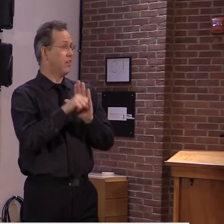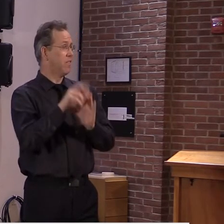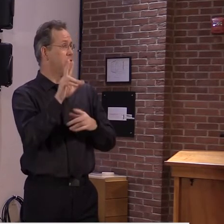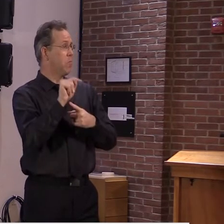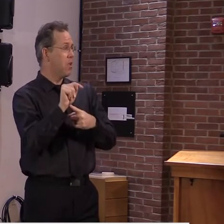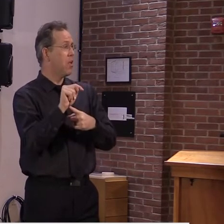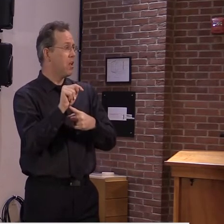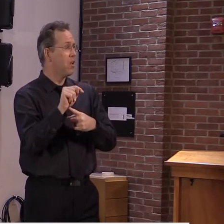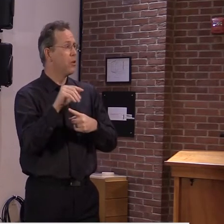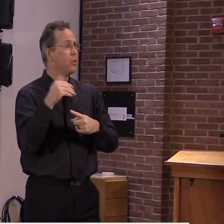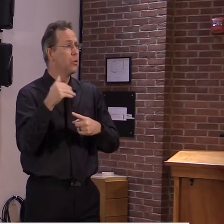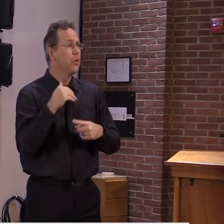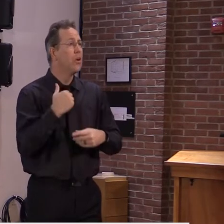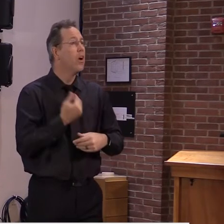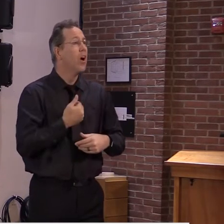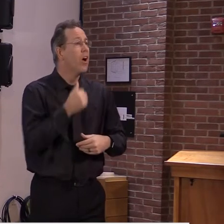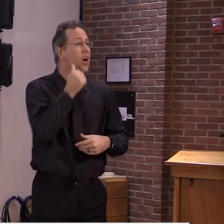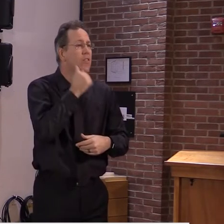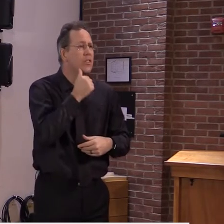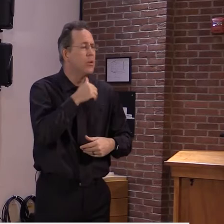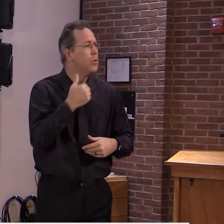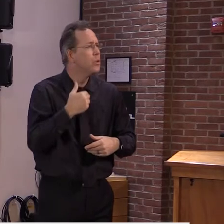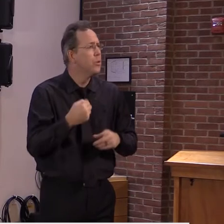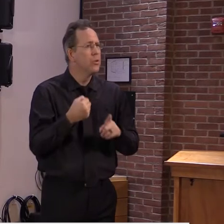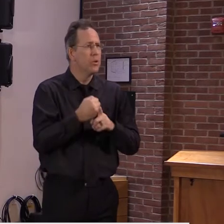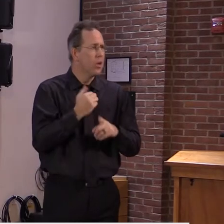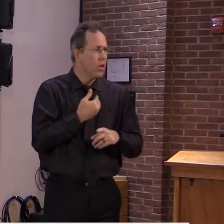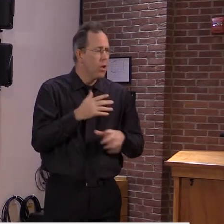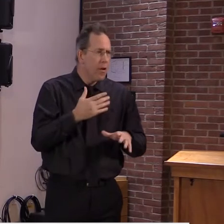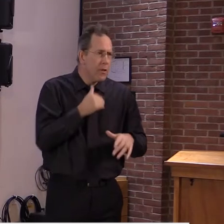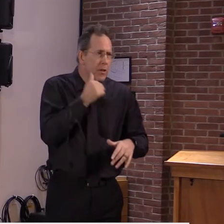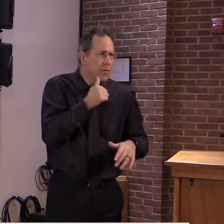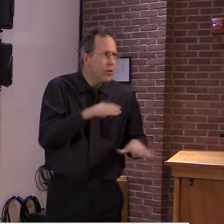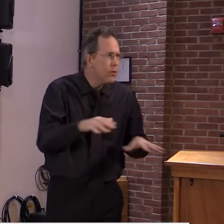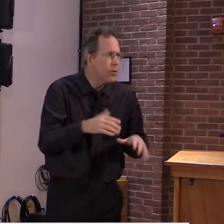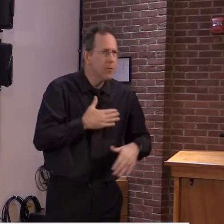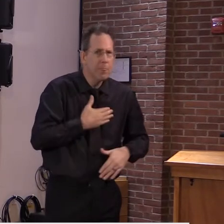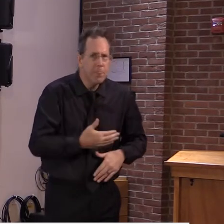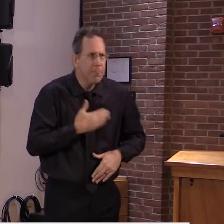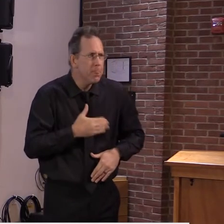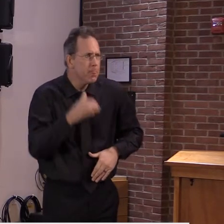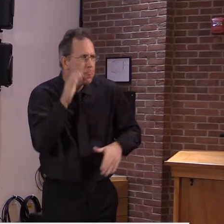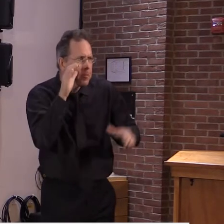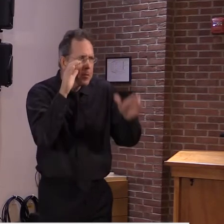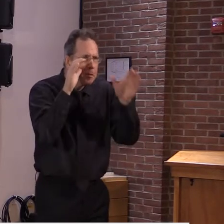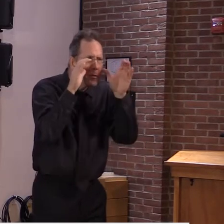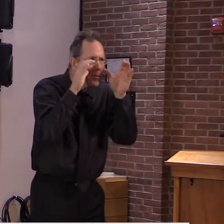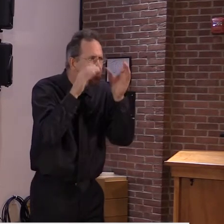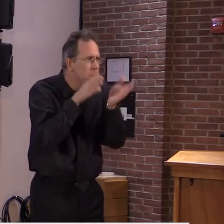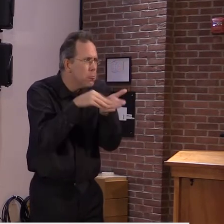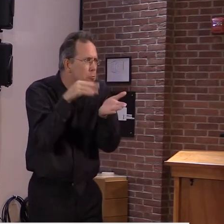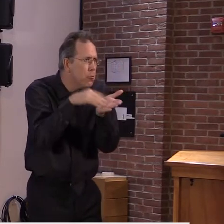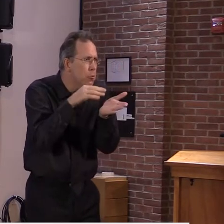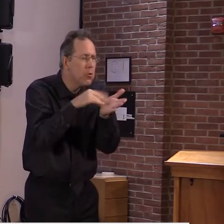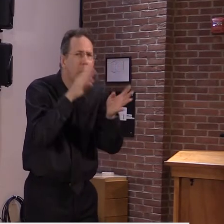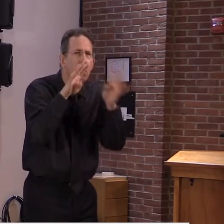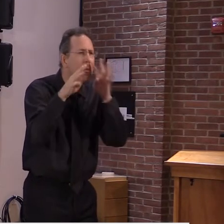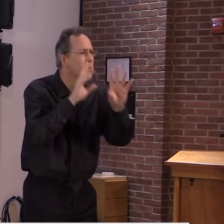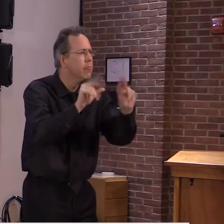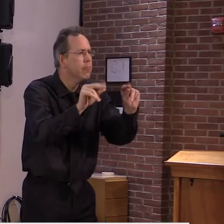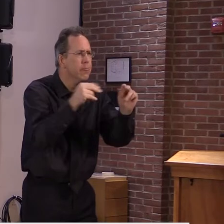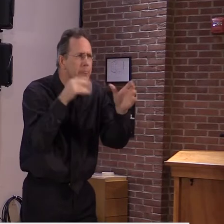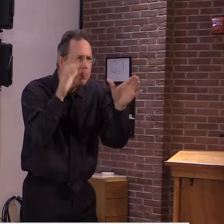humility, and we certainly, as the governor said, we're willing to learn from anybody, because we don't